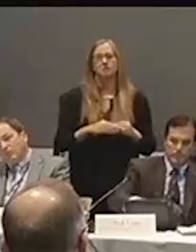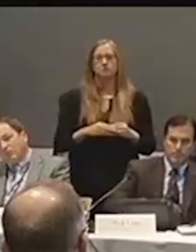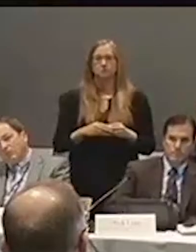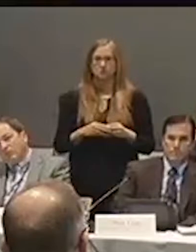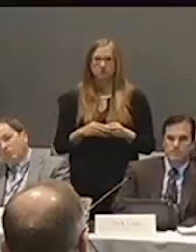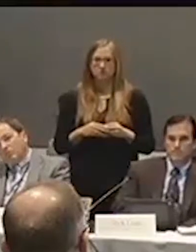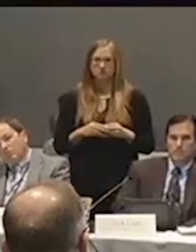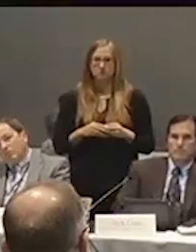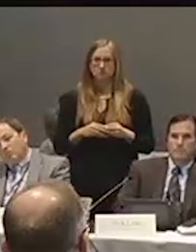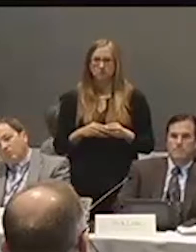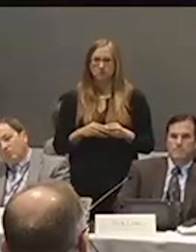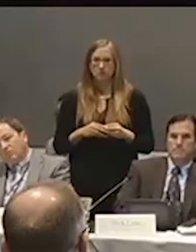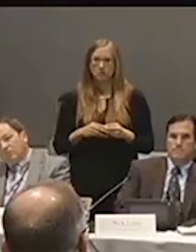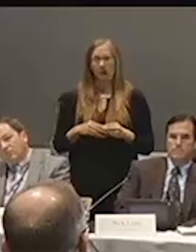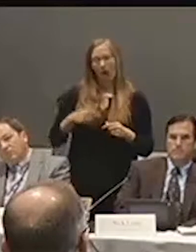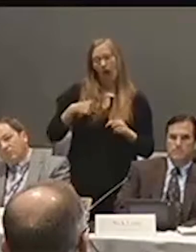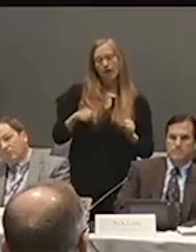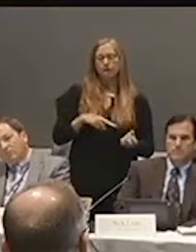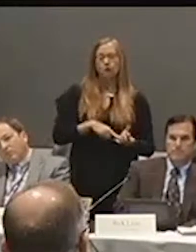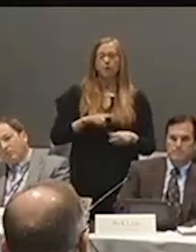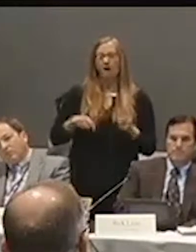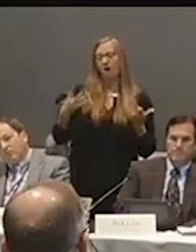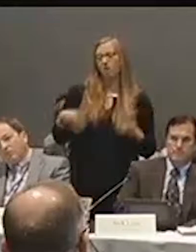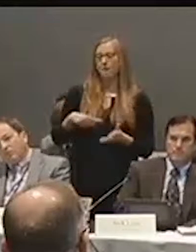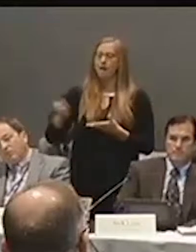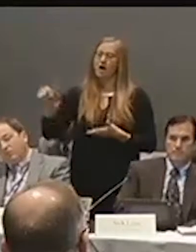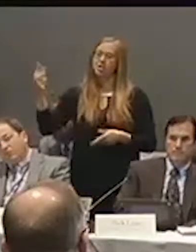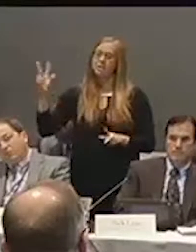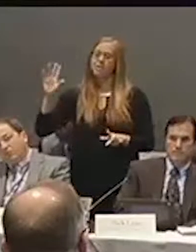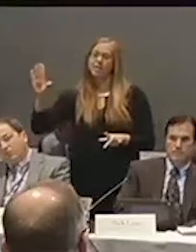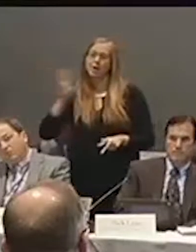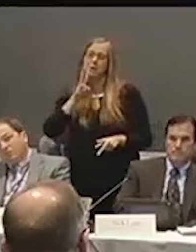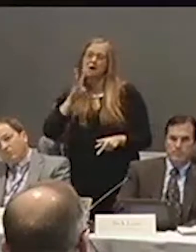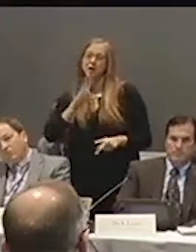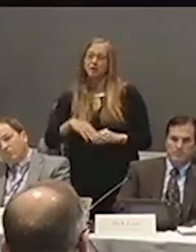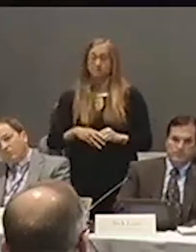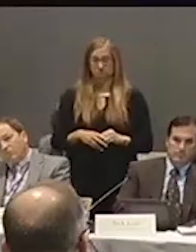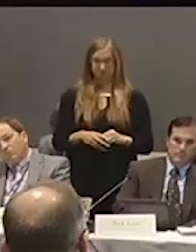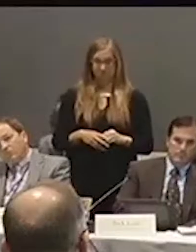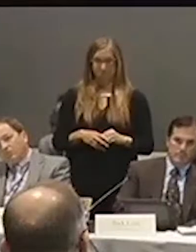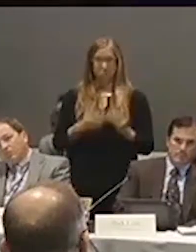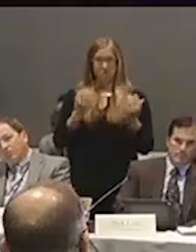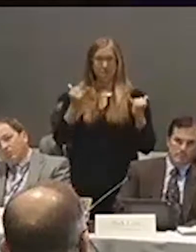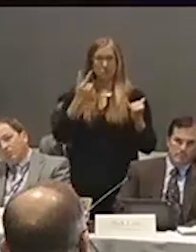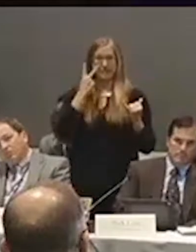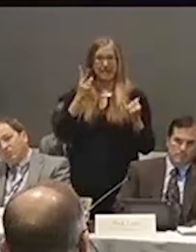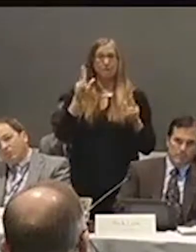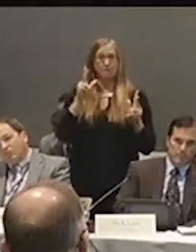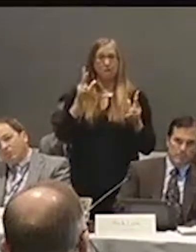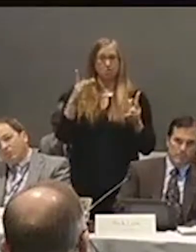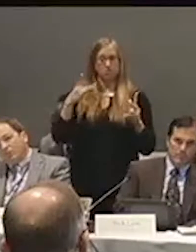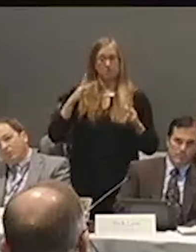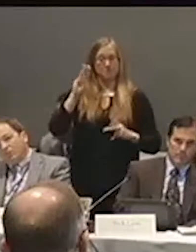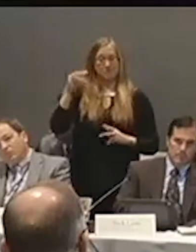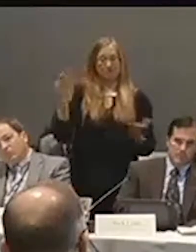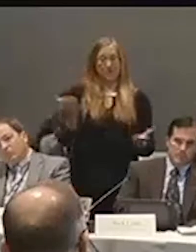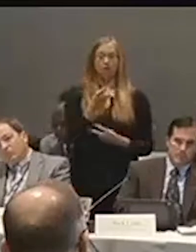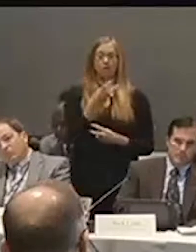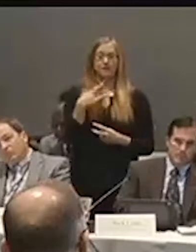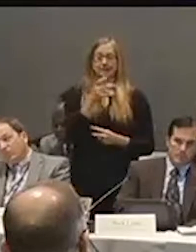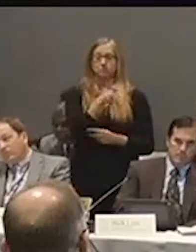water for others? I'm just wondering if what we've seen as a move toward privatization in Michigan is